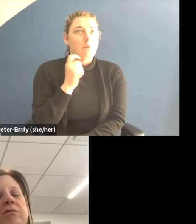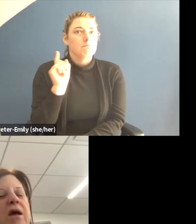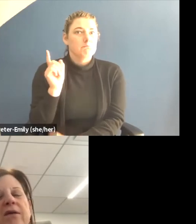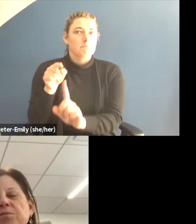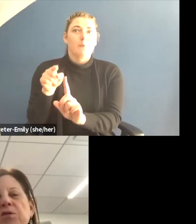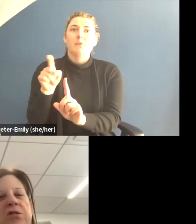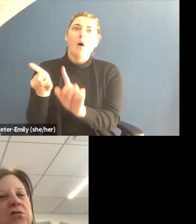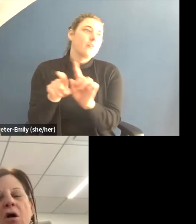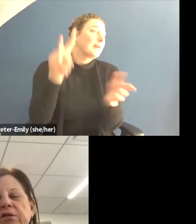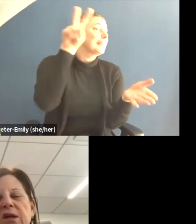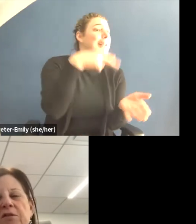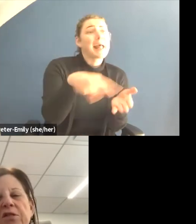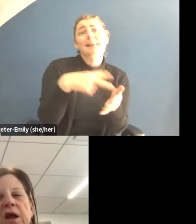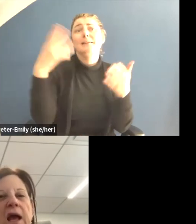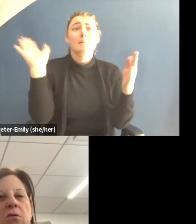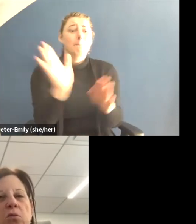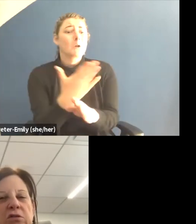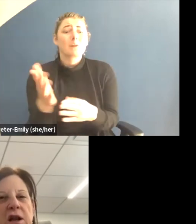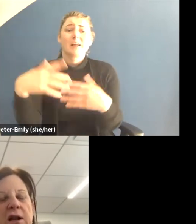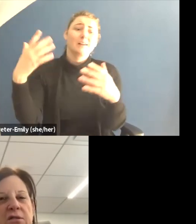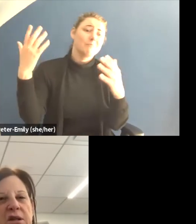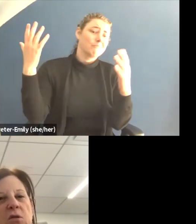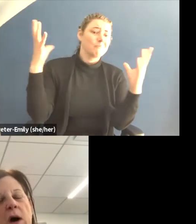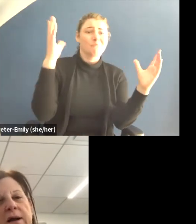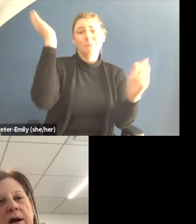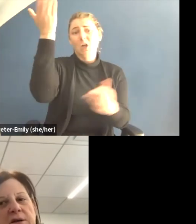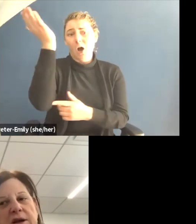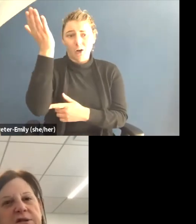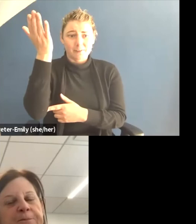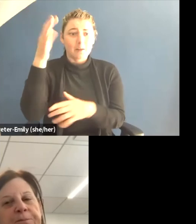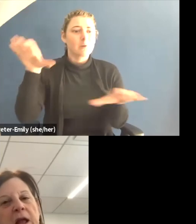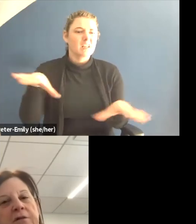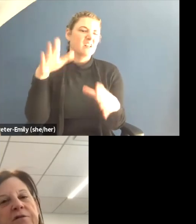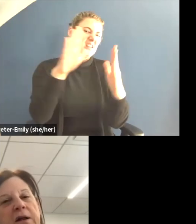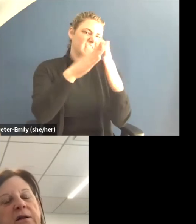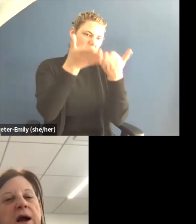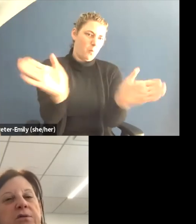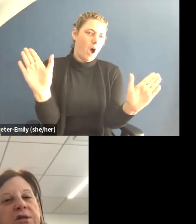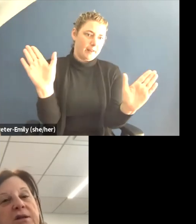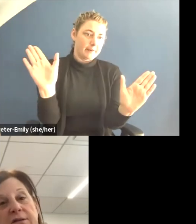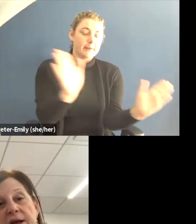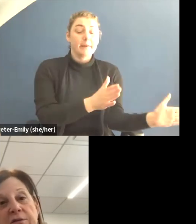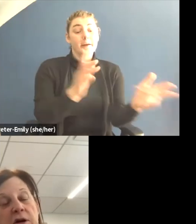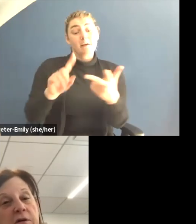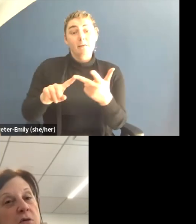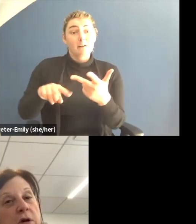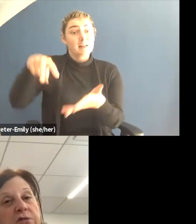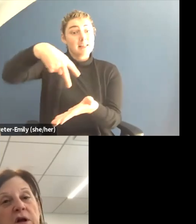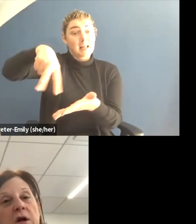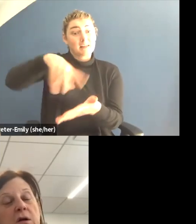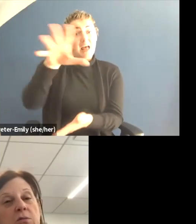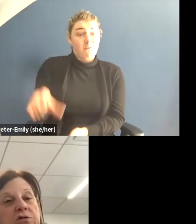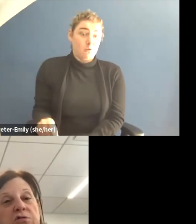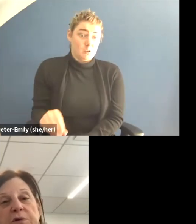you know, dance, music, talks, everything. And we did it in a citywide context. And finally, I would say Dance Africa, of